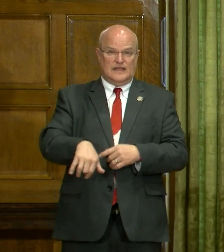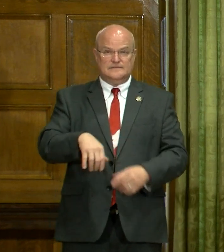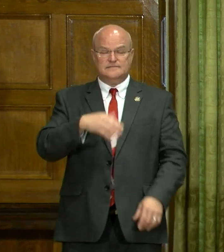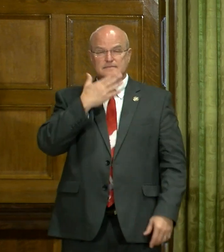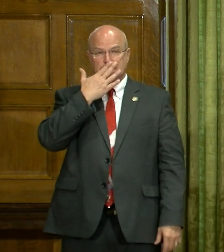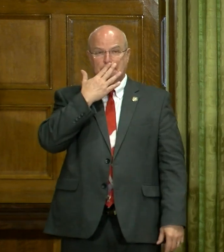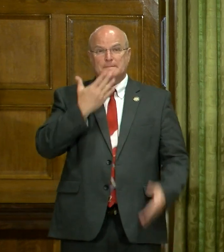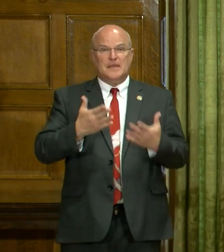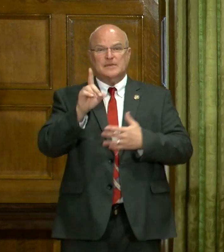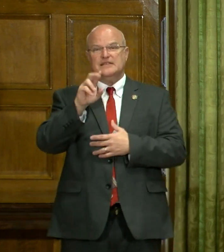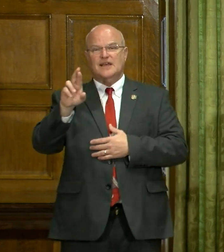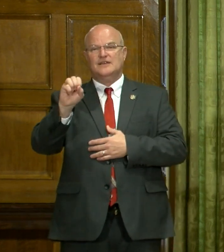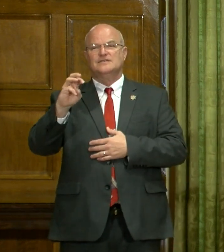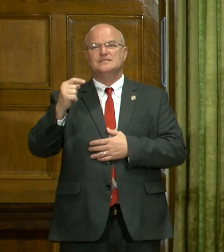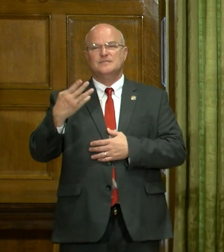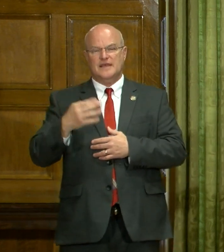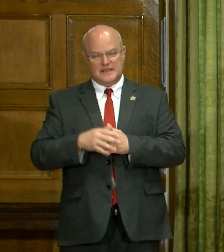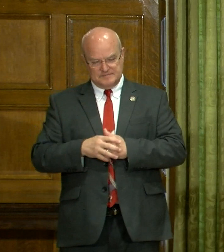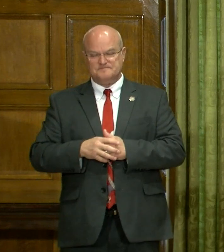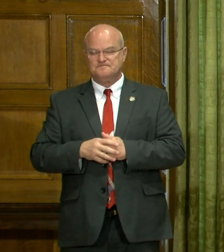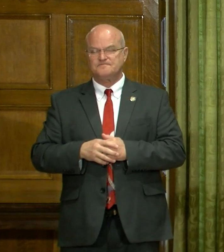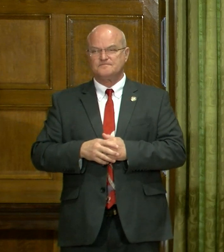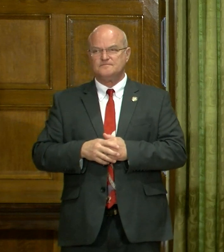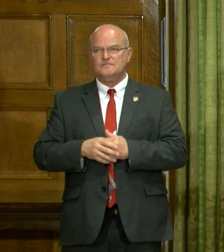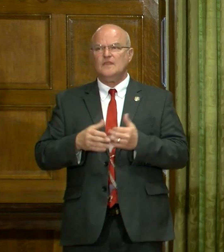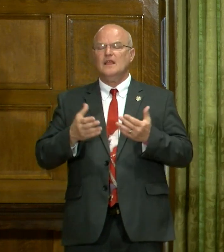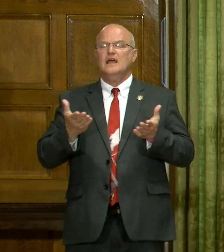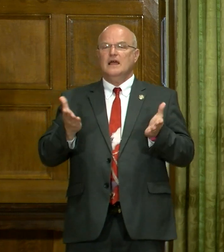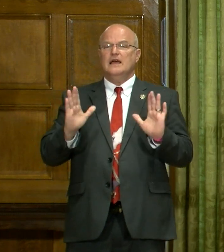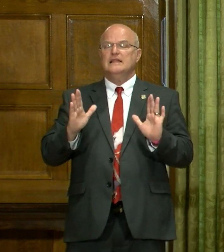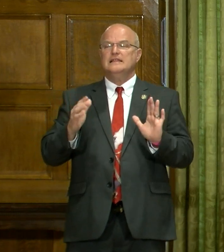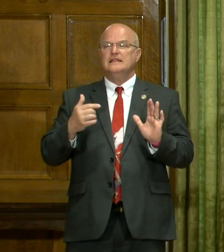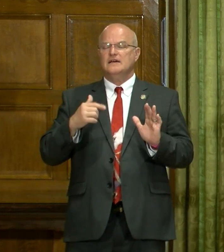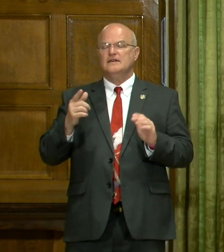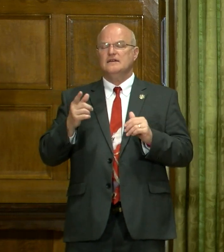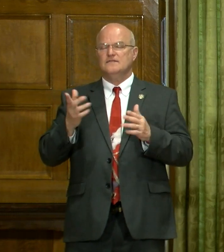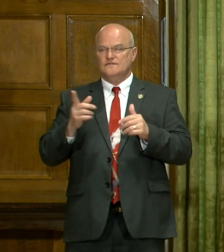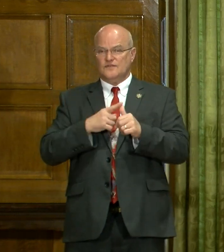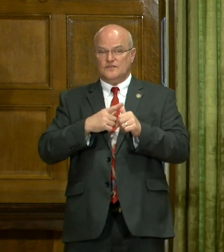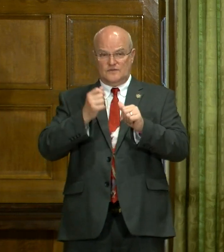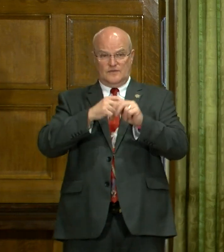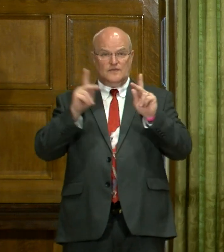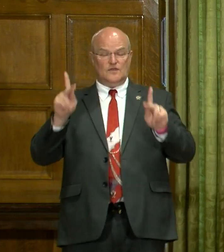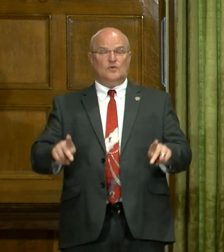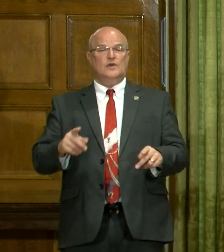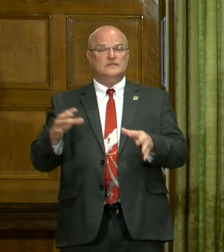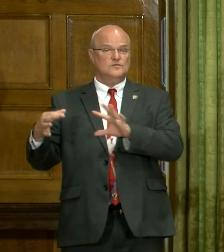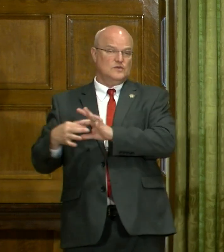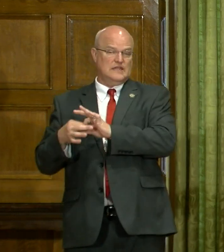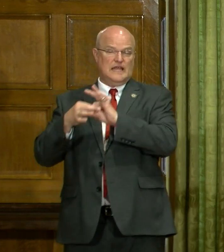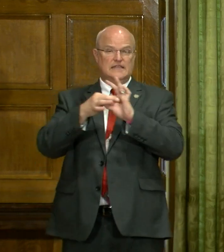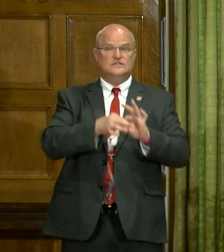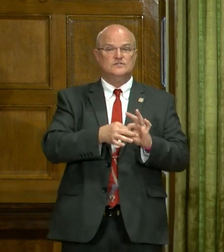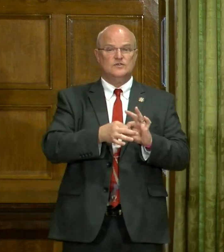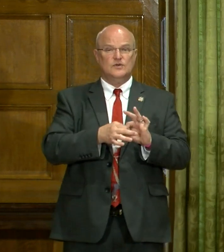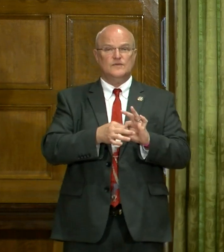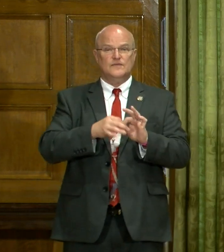of that? I'll let Dr. Smith answer, but let me, first for everyone, the question relates